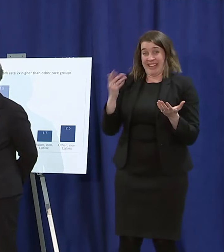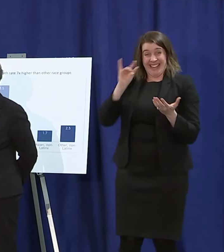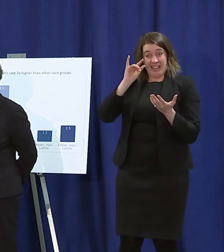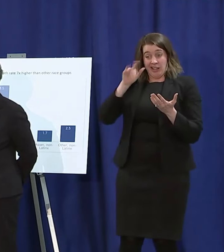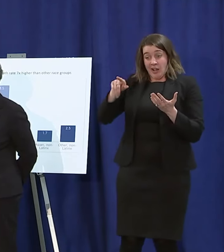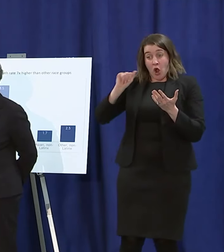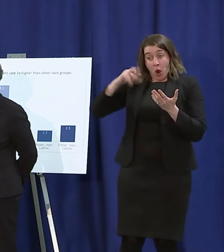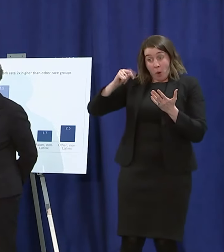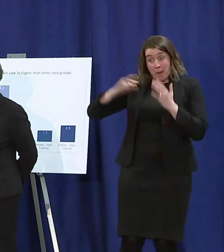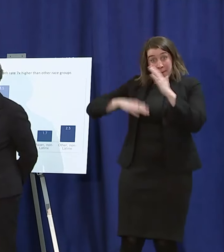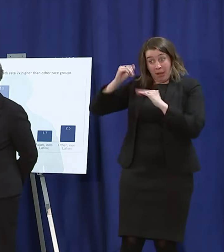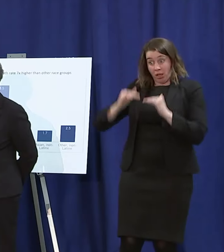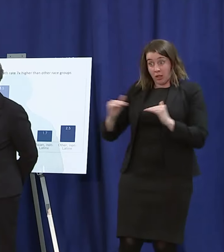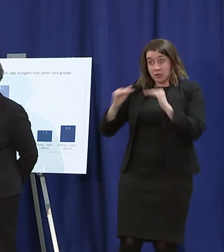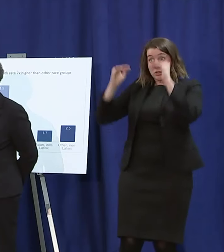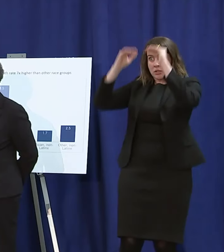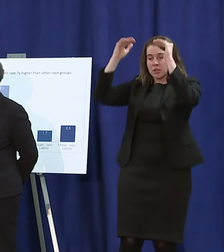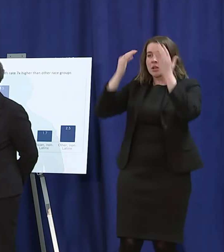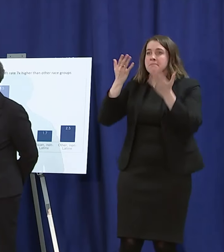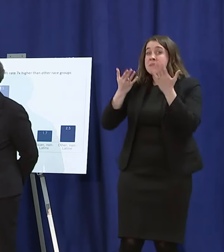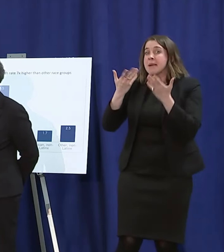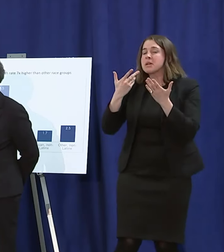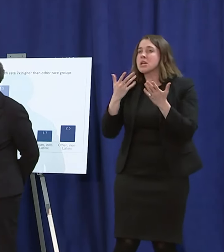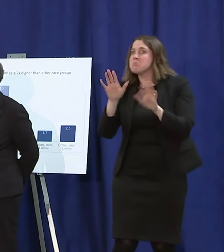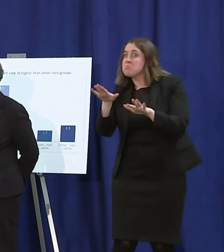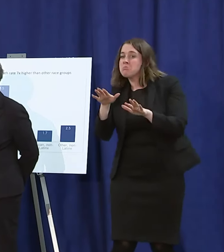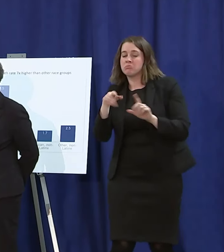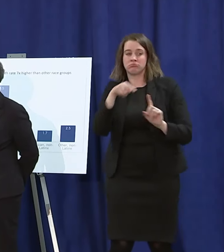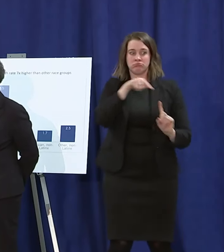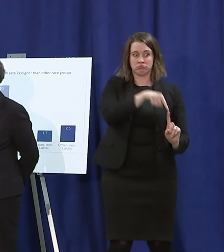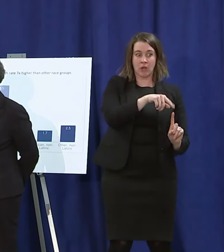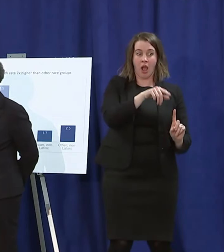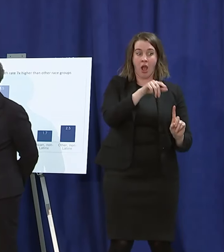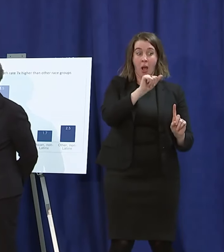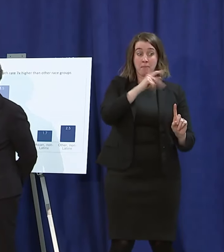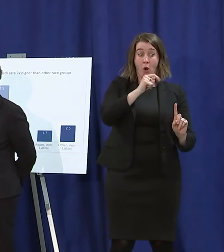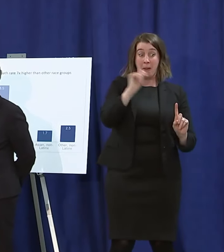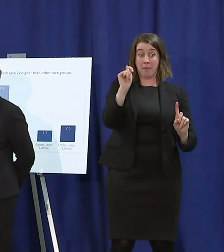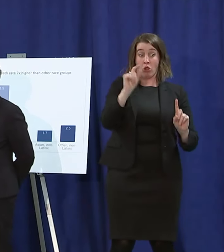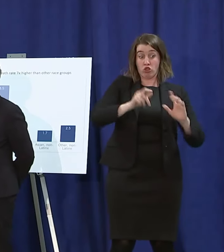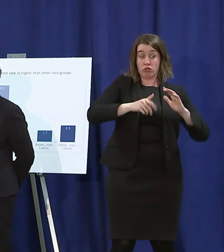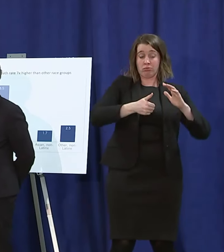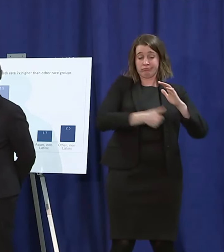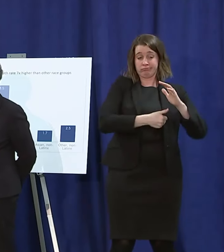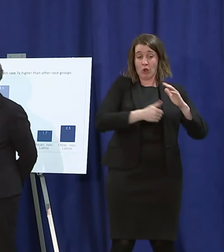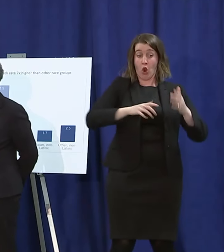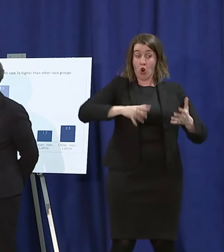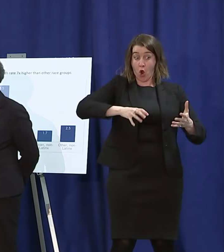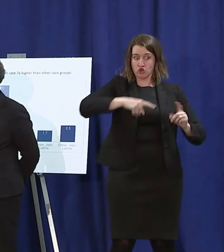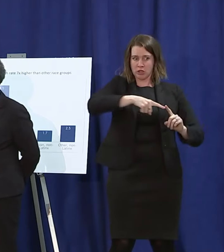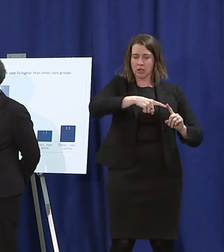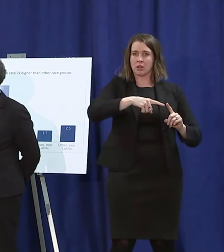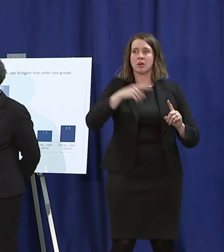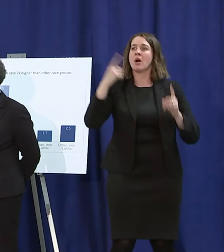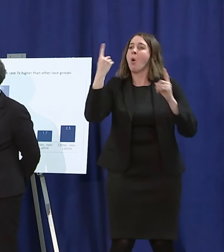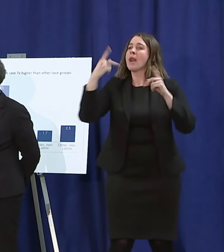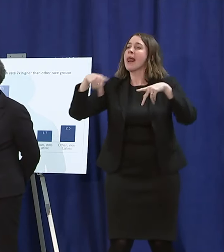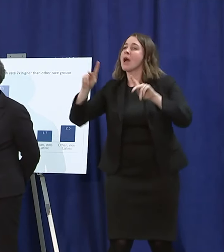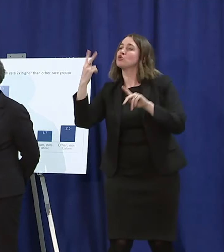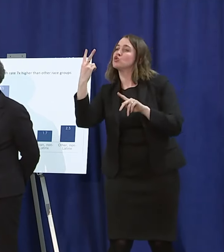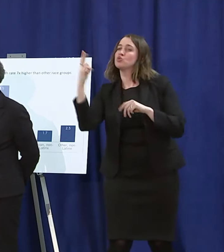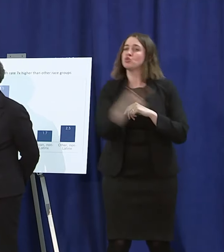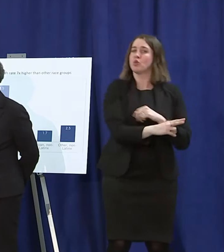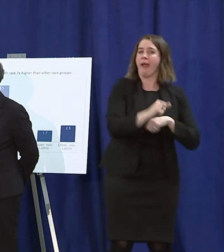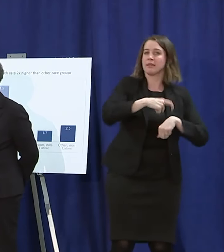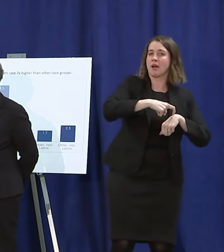2 or 3 people in the laundry area at one time, we're going to wipe down surfaces. And that's why I say it's a we and us approach, not just